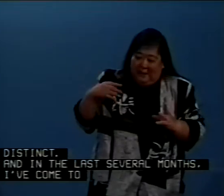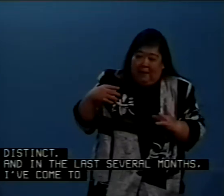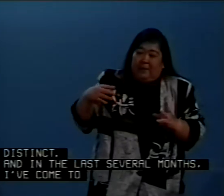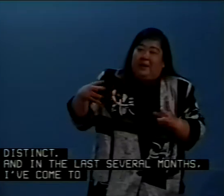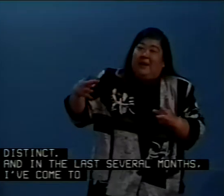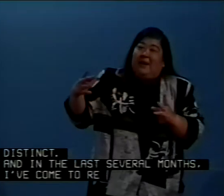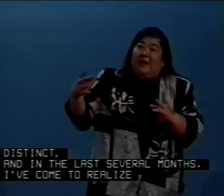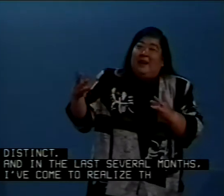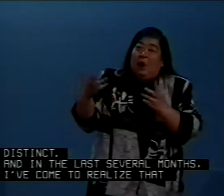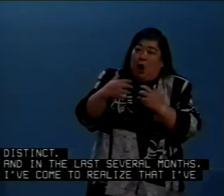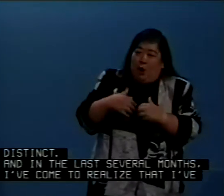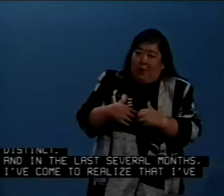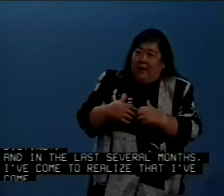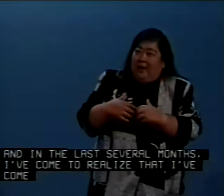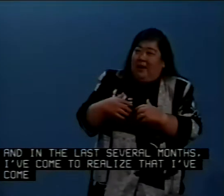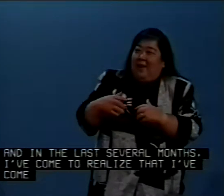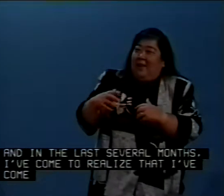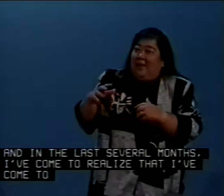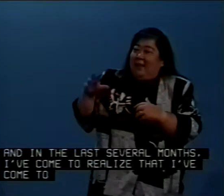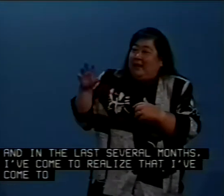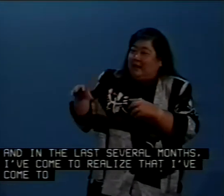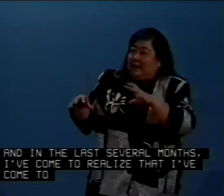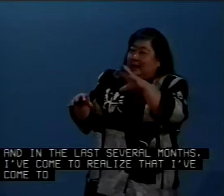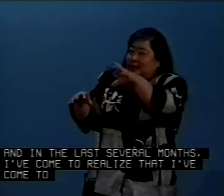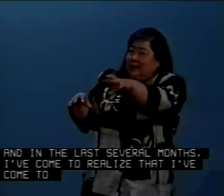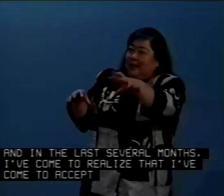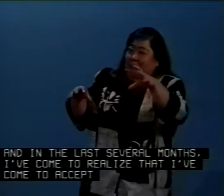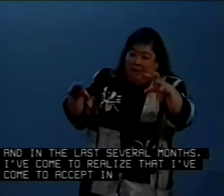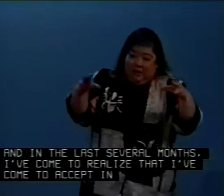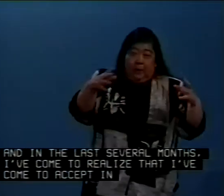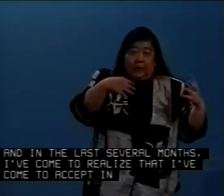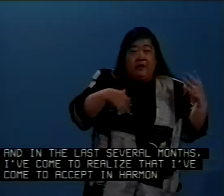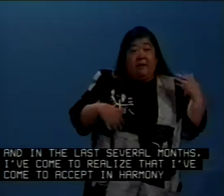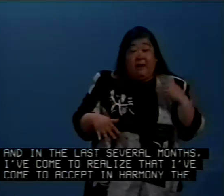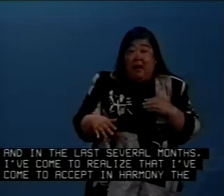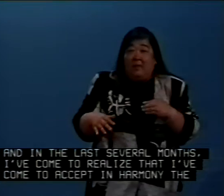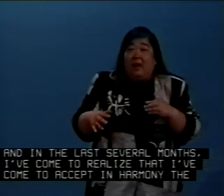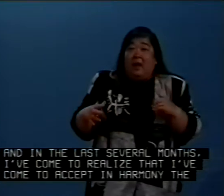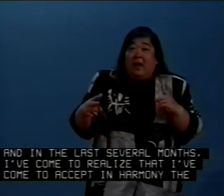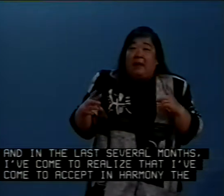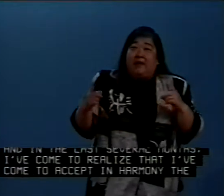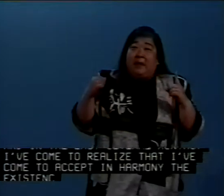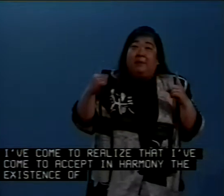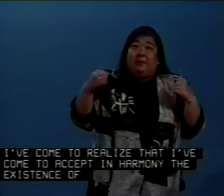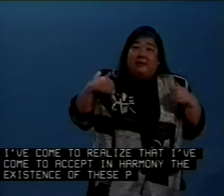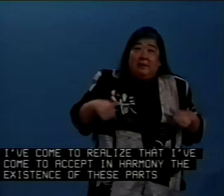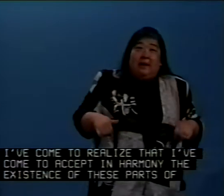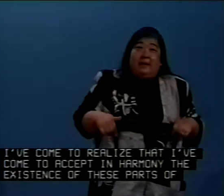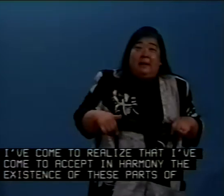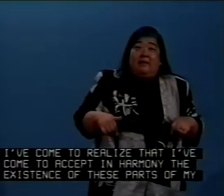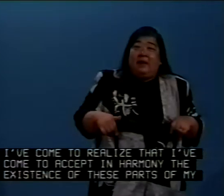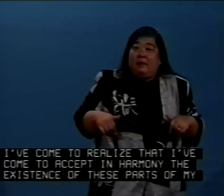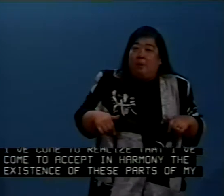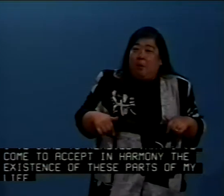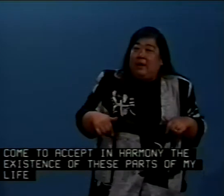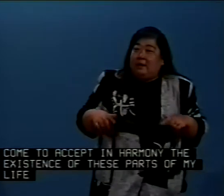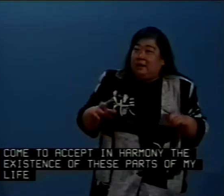accept in harmony the existence of these parts of my life and to be able to see myself more as an